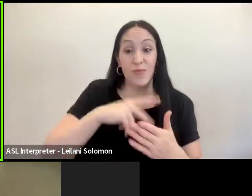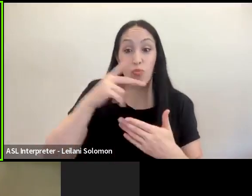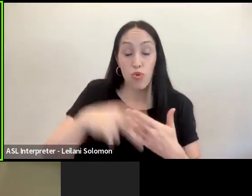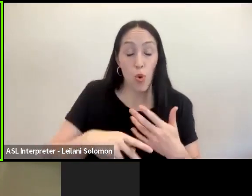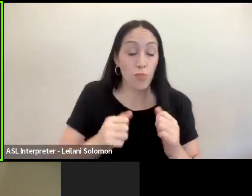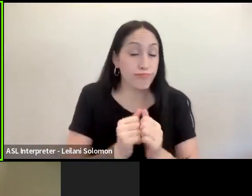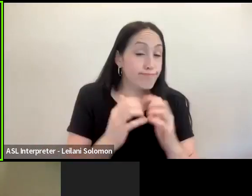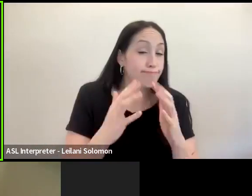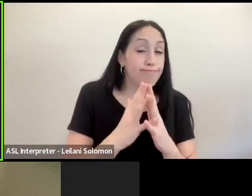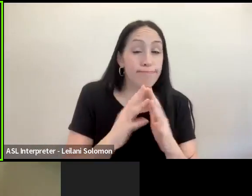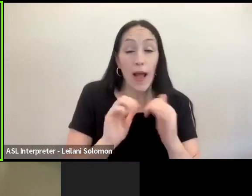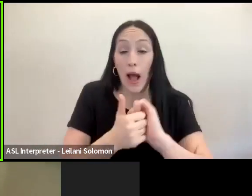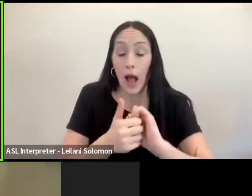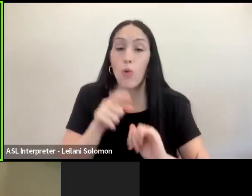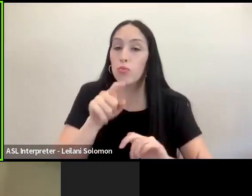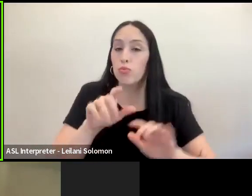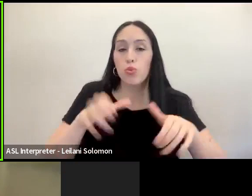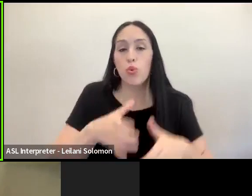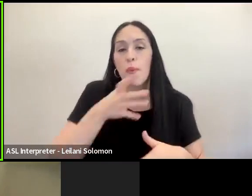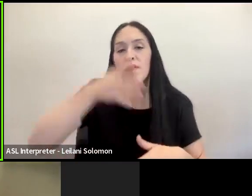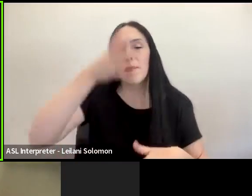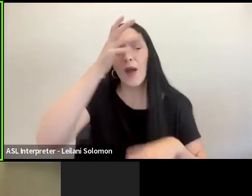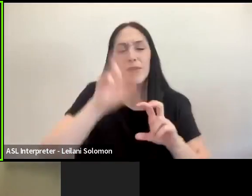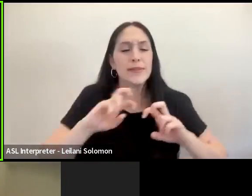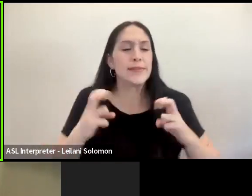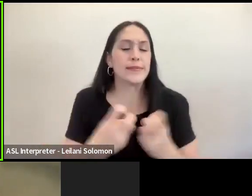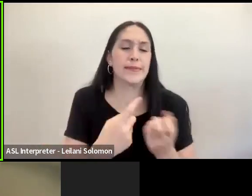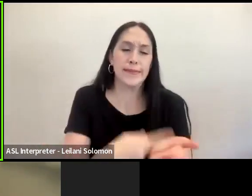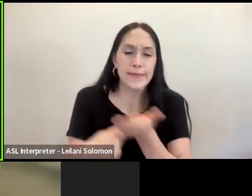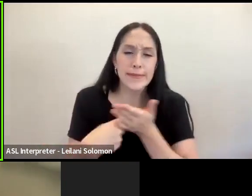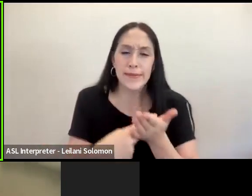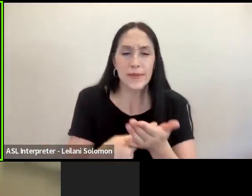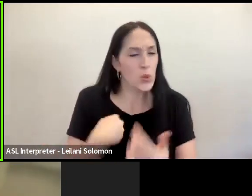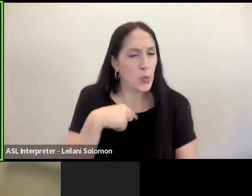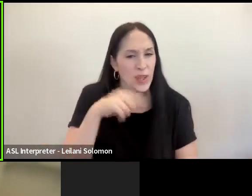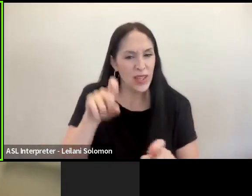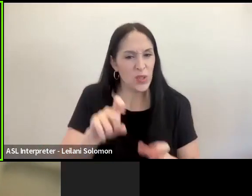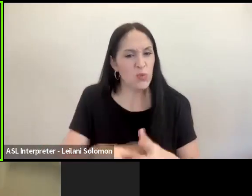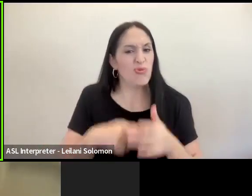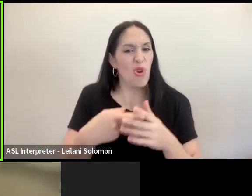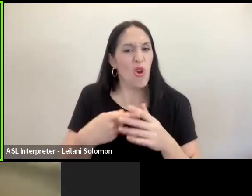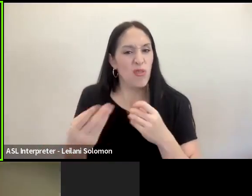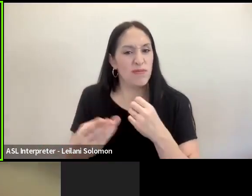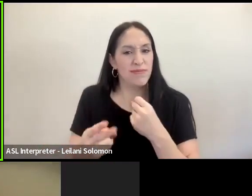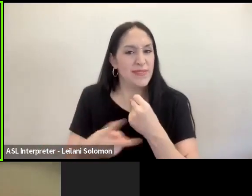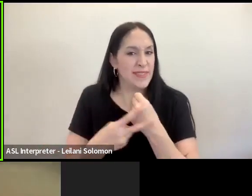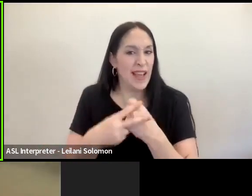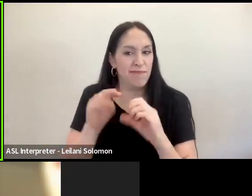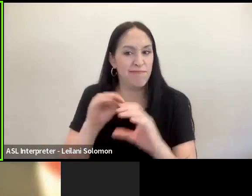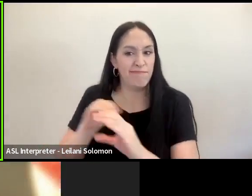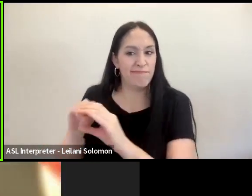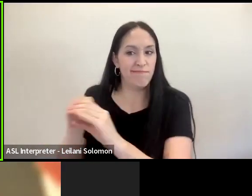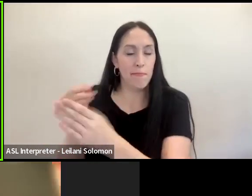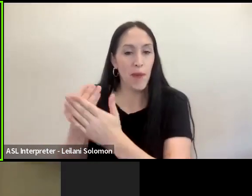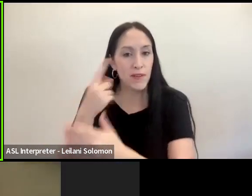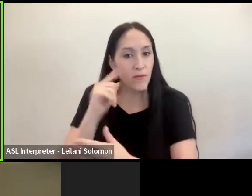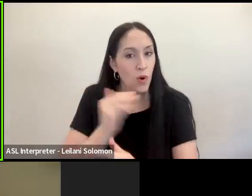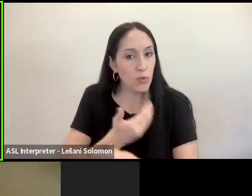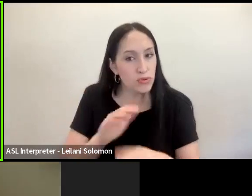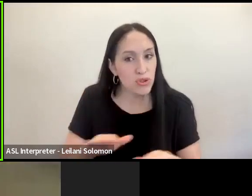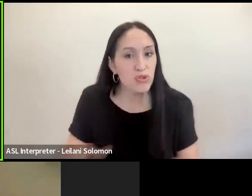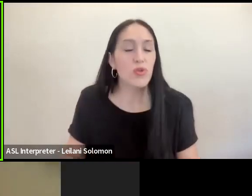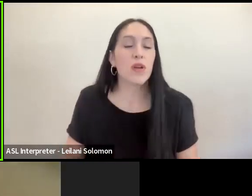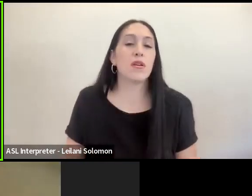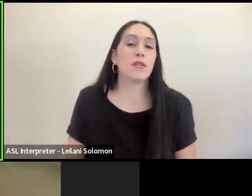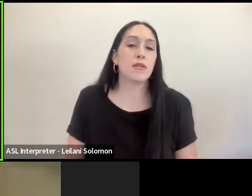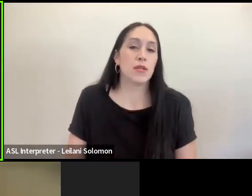to start saving for our children, and seeing firsthand how they're utilizing their accounts, and they can speak from